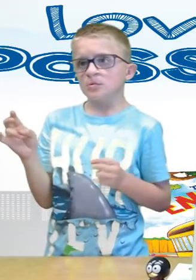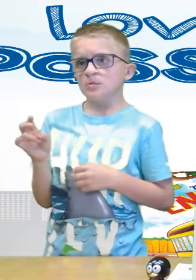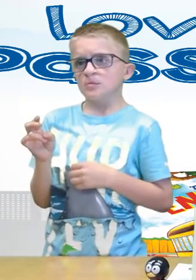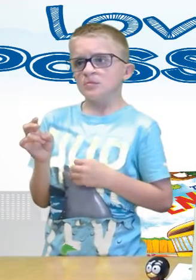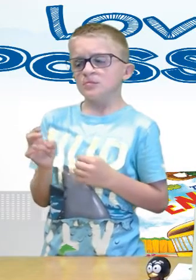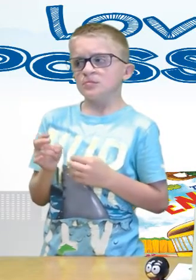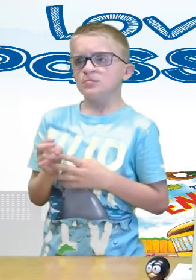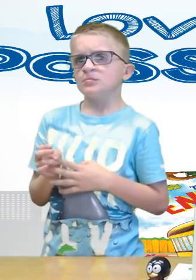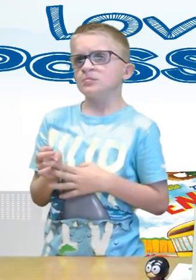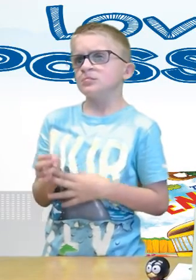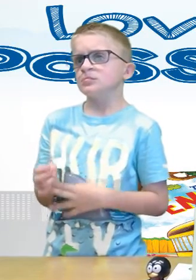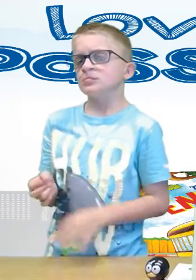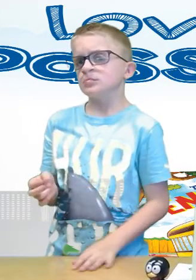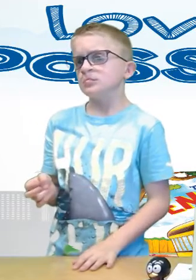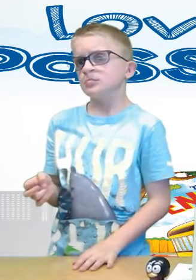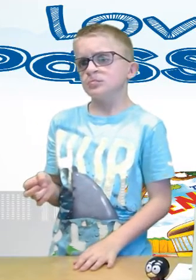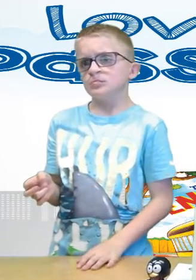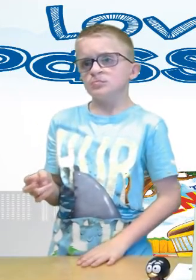and Jordan, room 11.